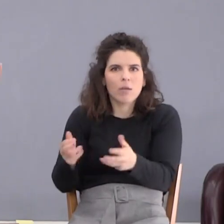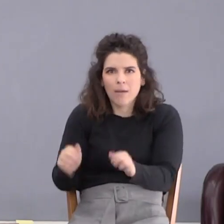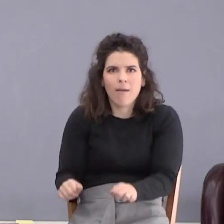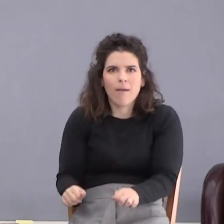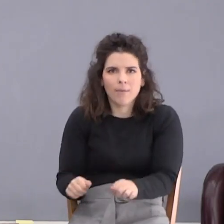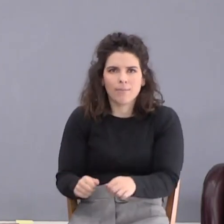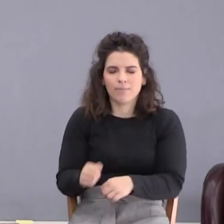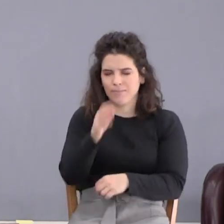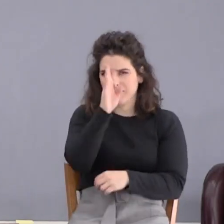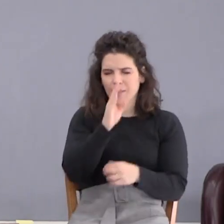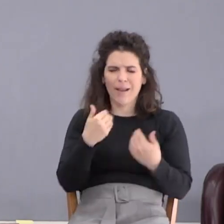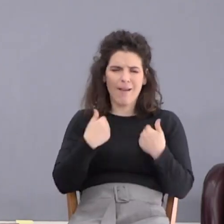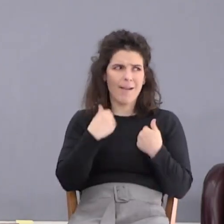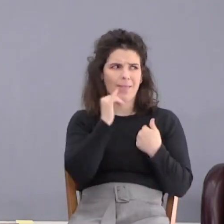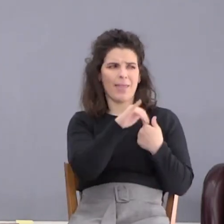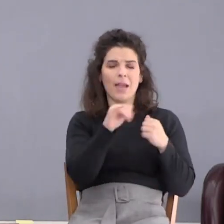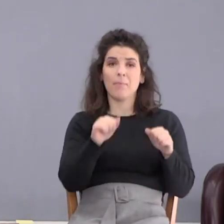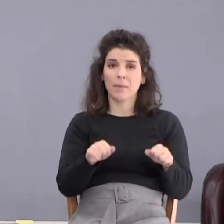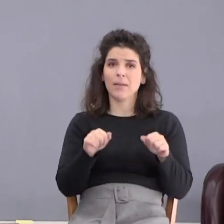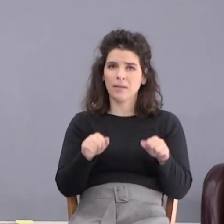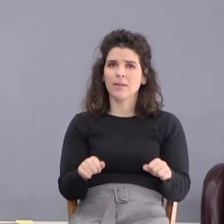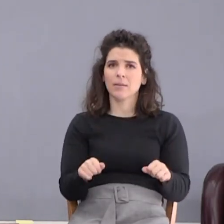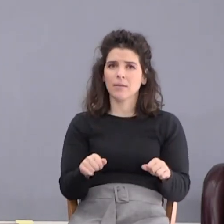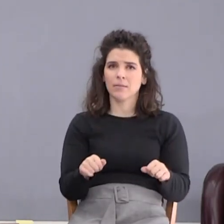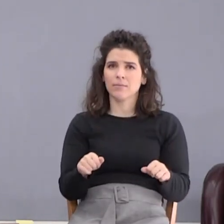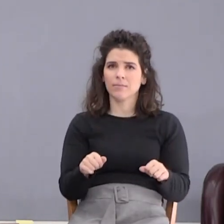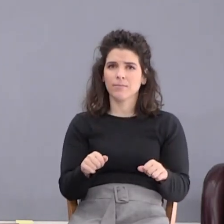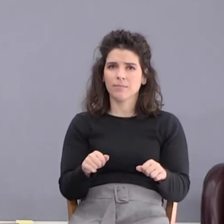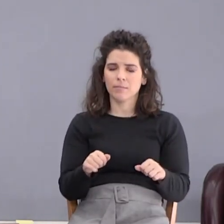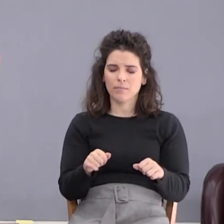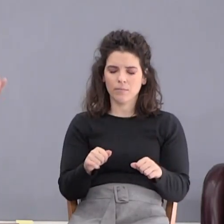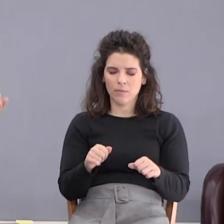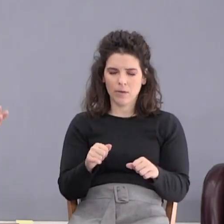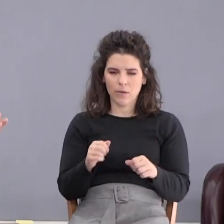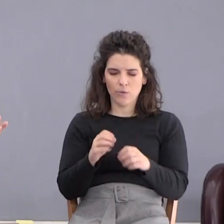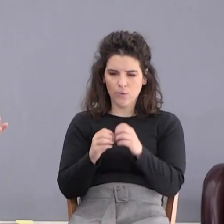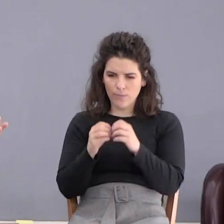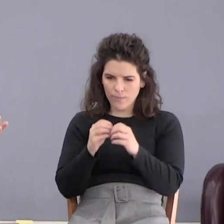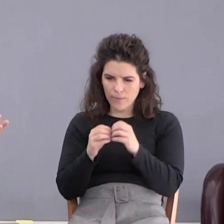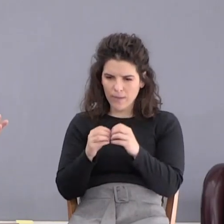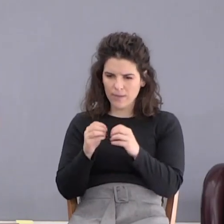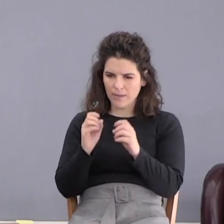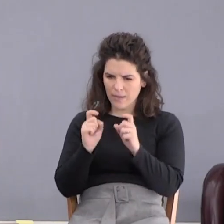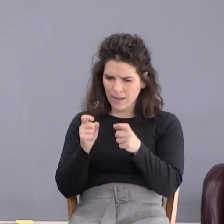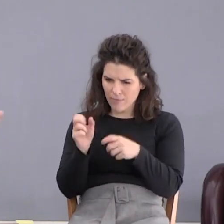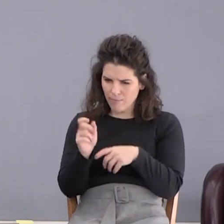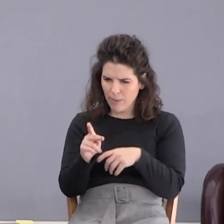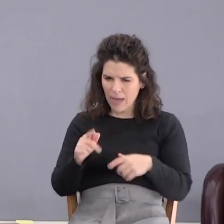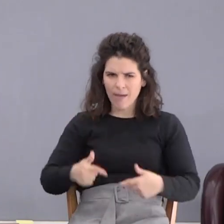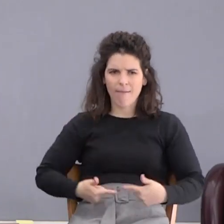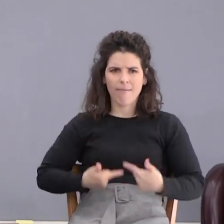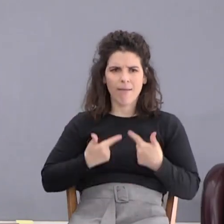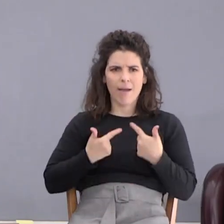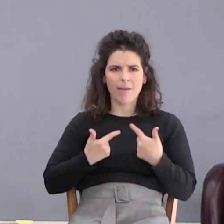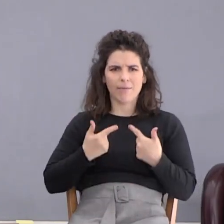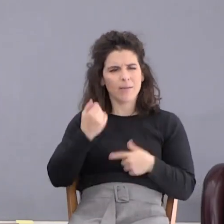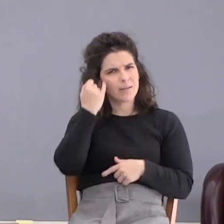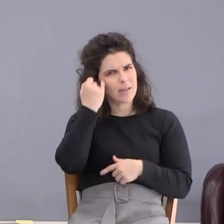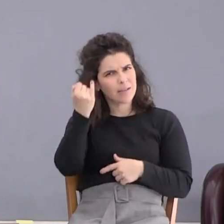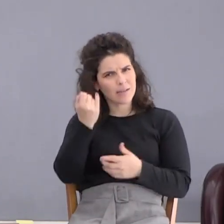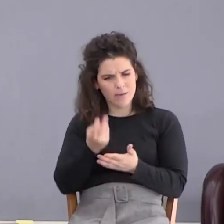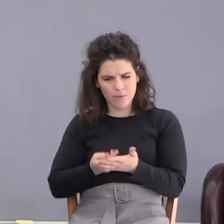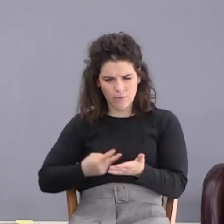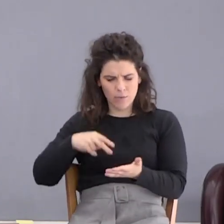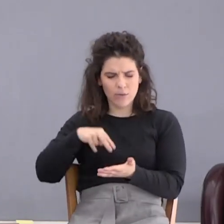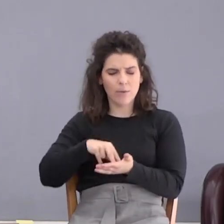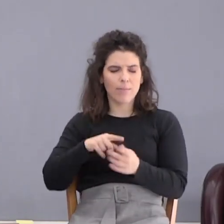You know, God has that ability to restore life. That's the idea of resurrection. But